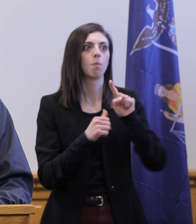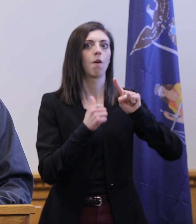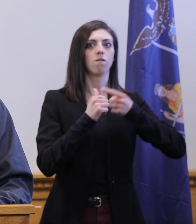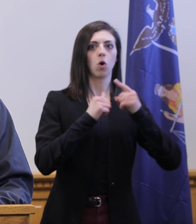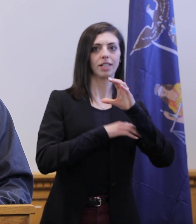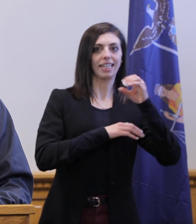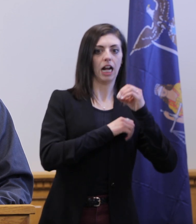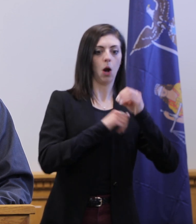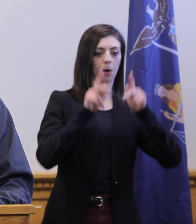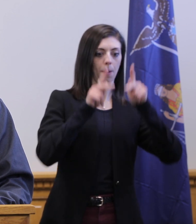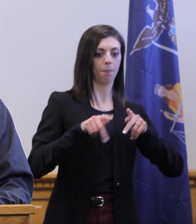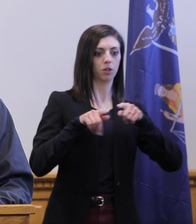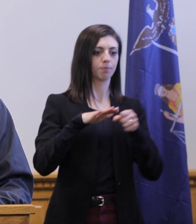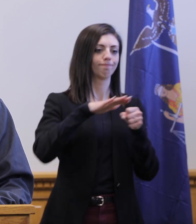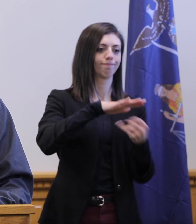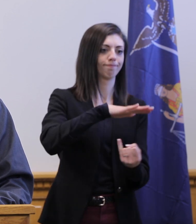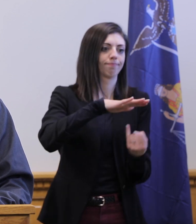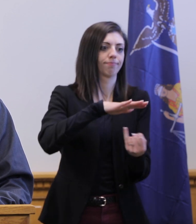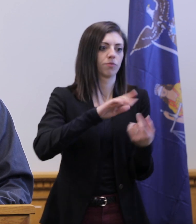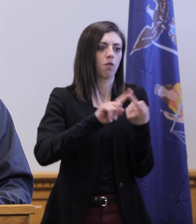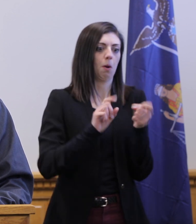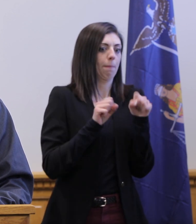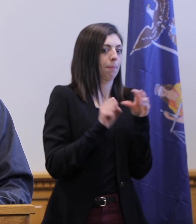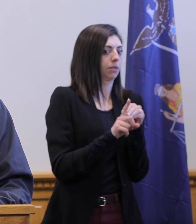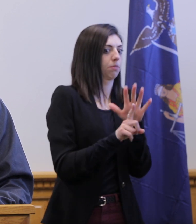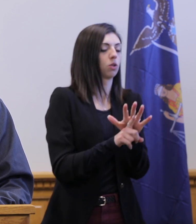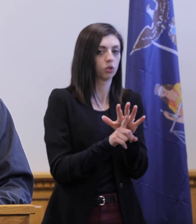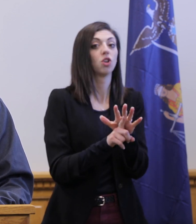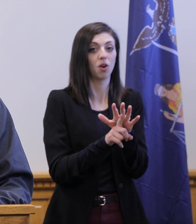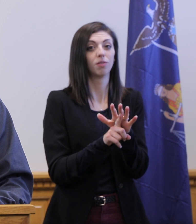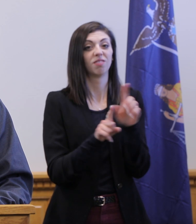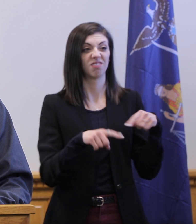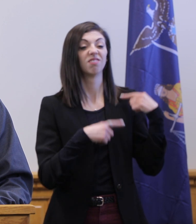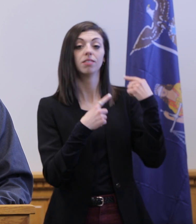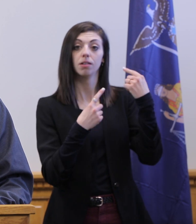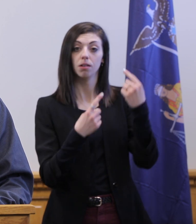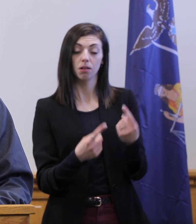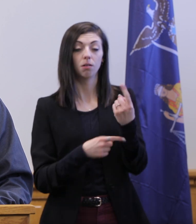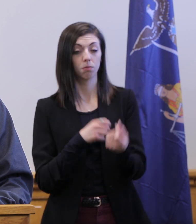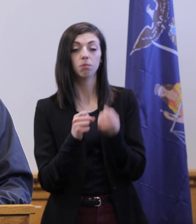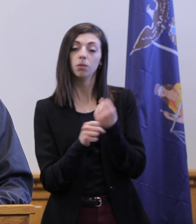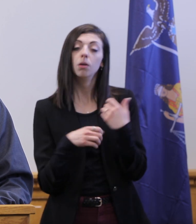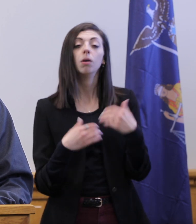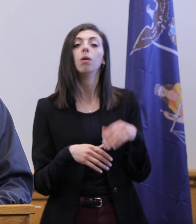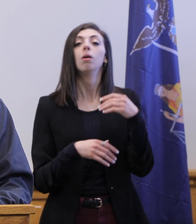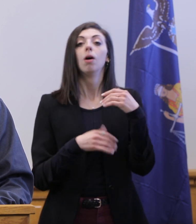as a precautionary measure after possible exposure to COVID-19. Since then,